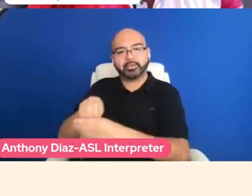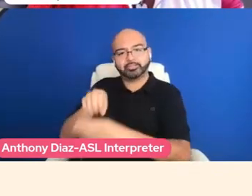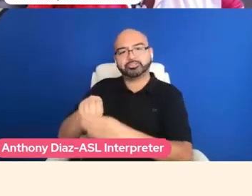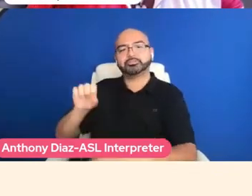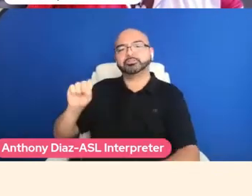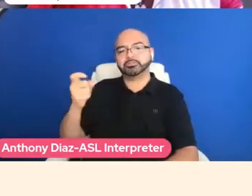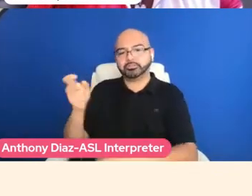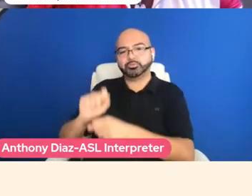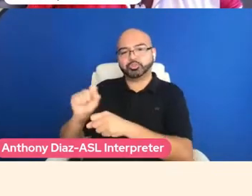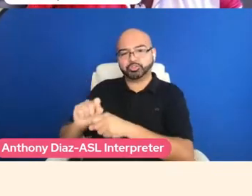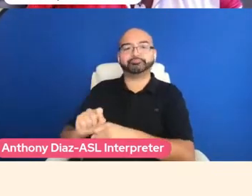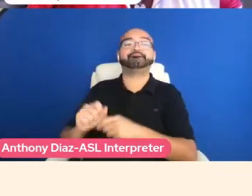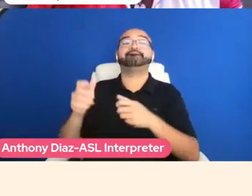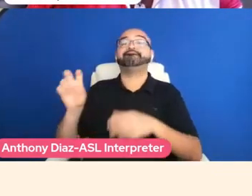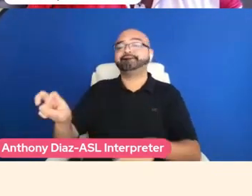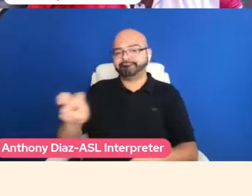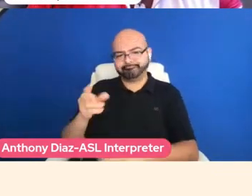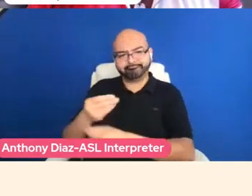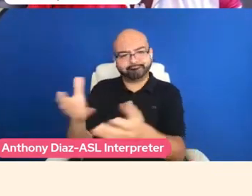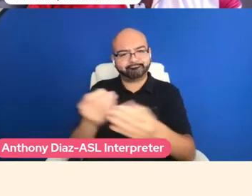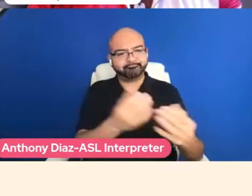From there, in